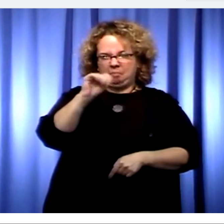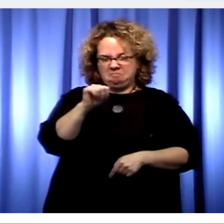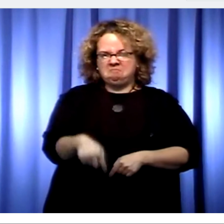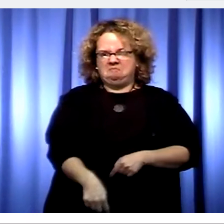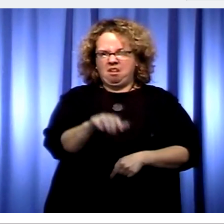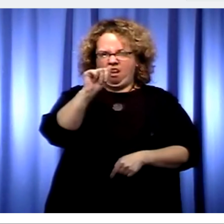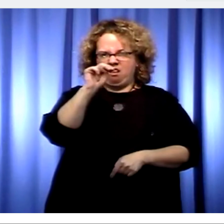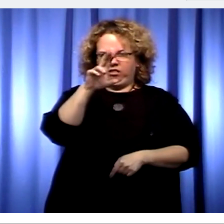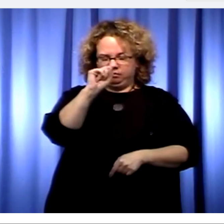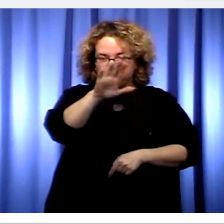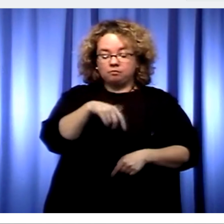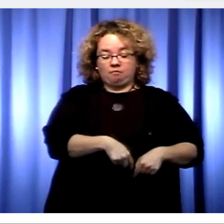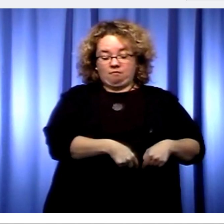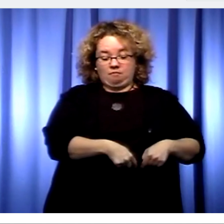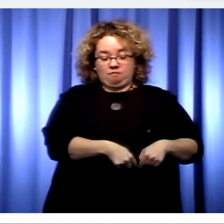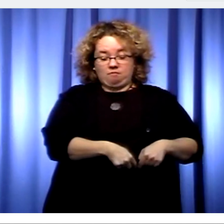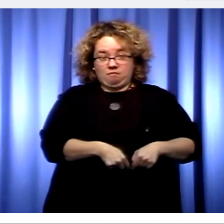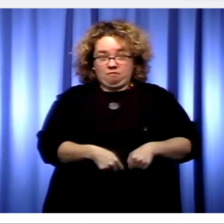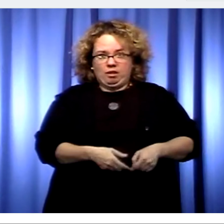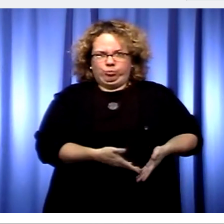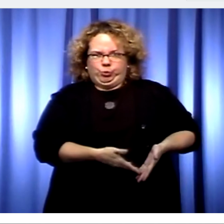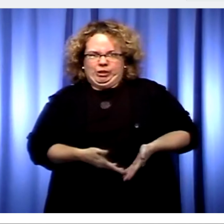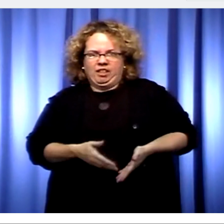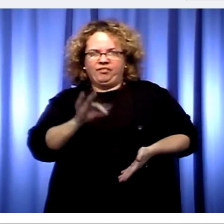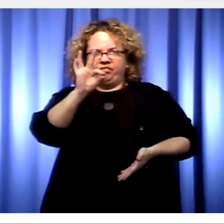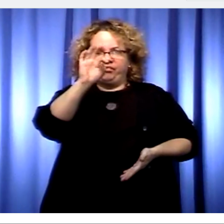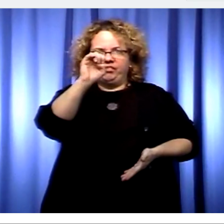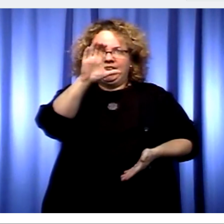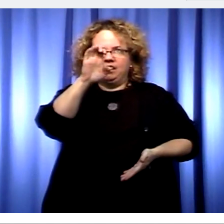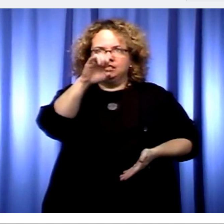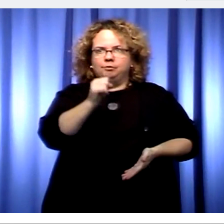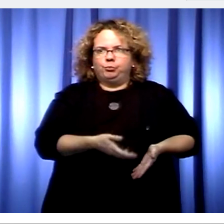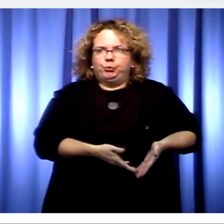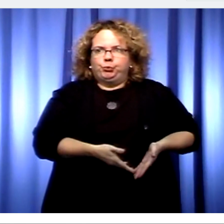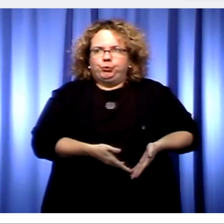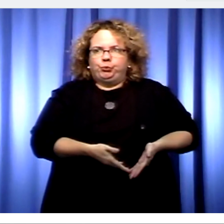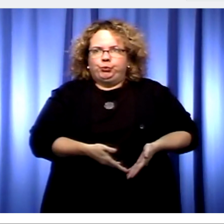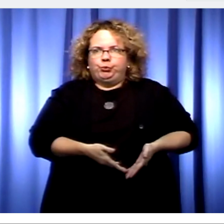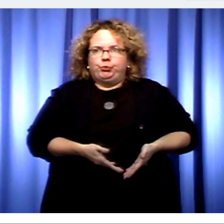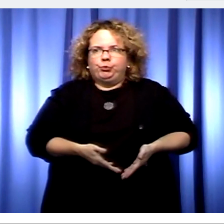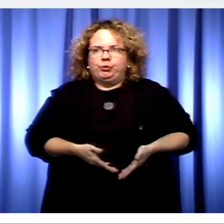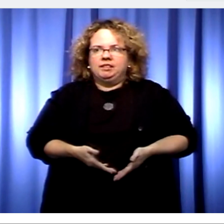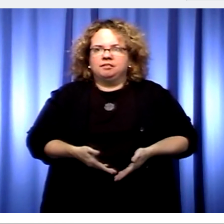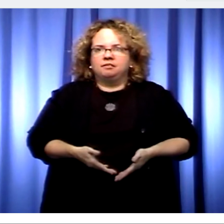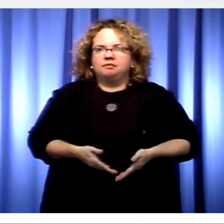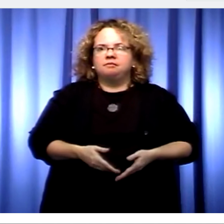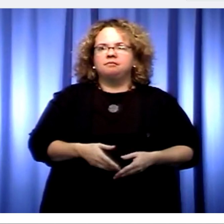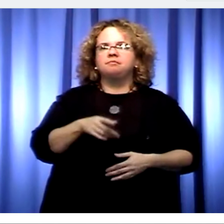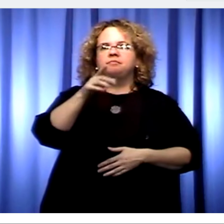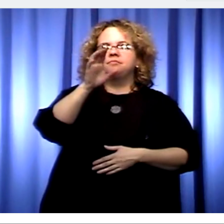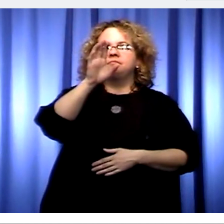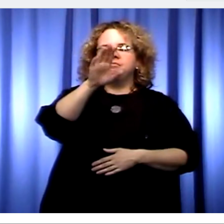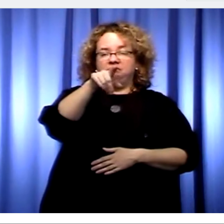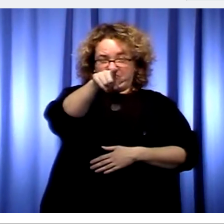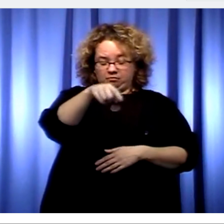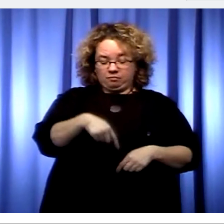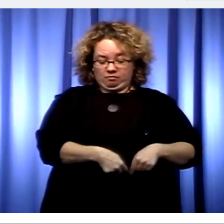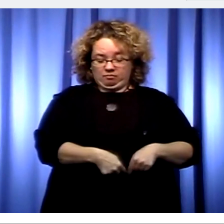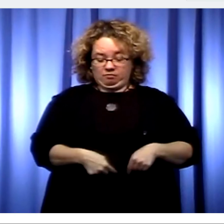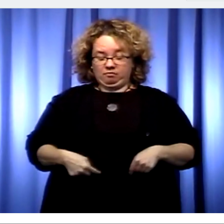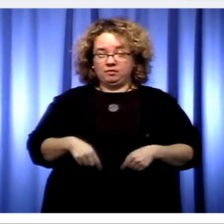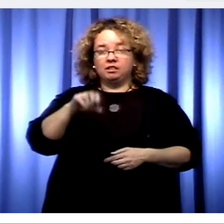this point, you have made feces, which would be the same as what you consider poop. And the feces collect